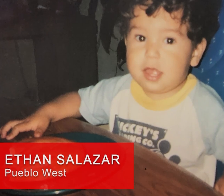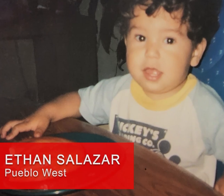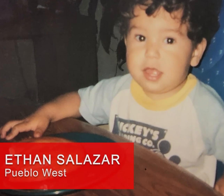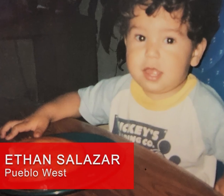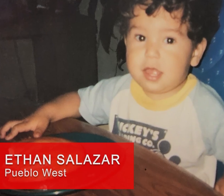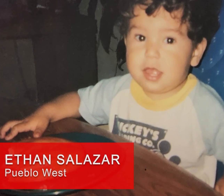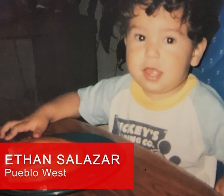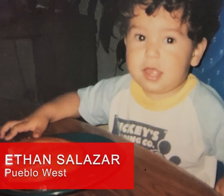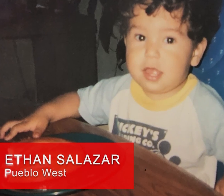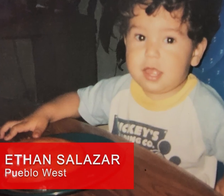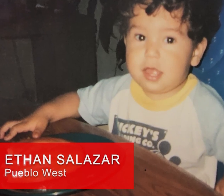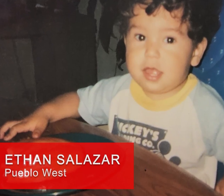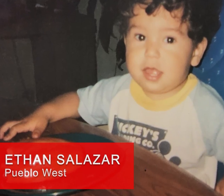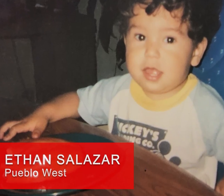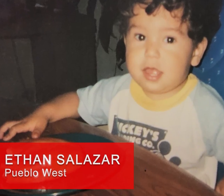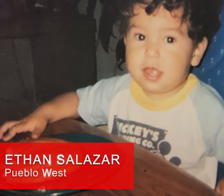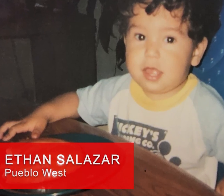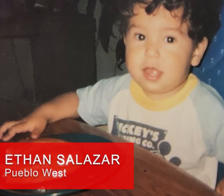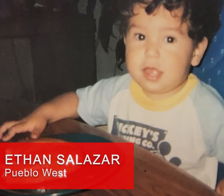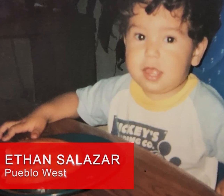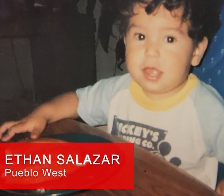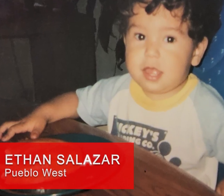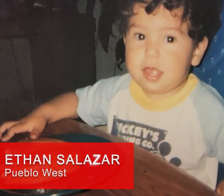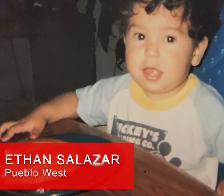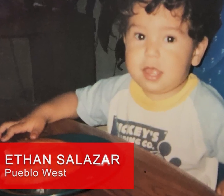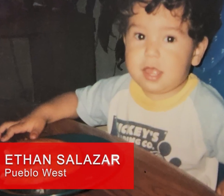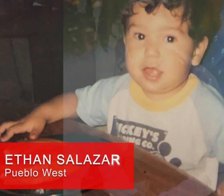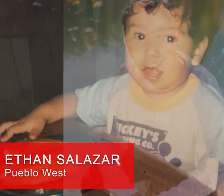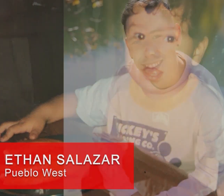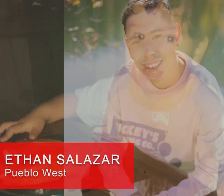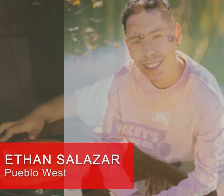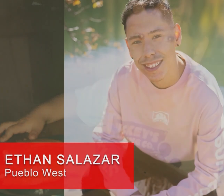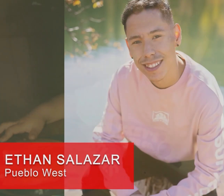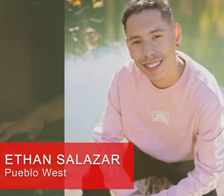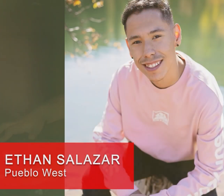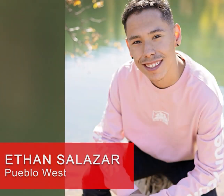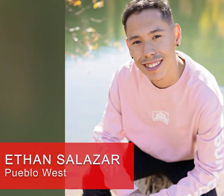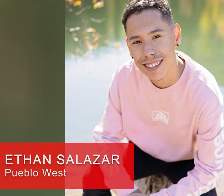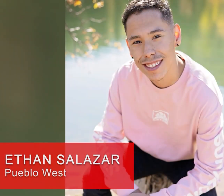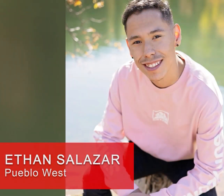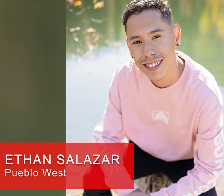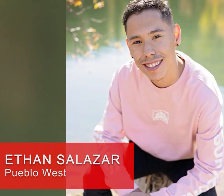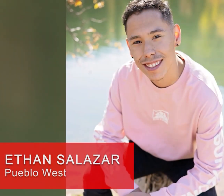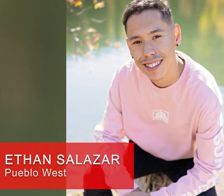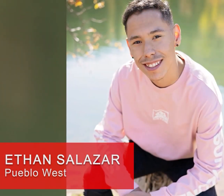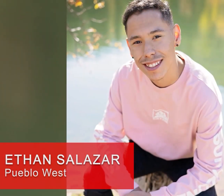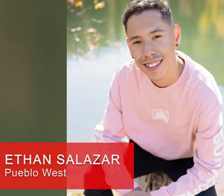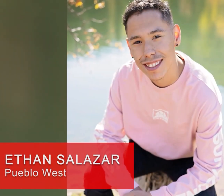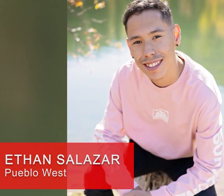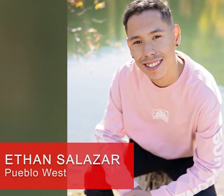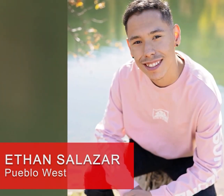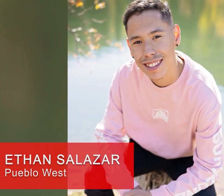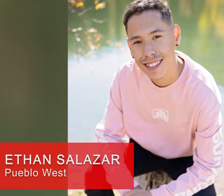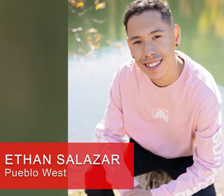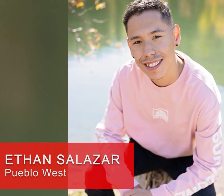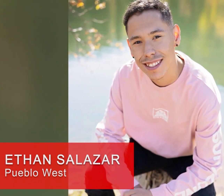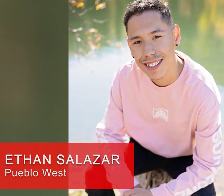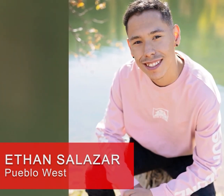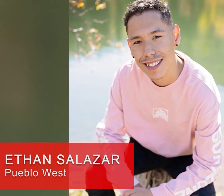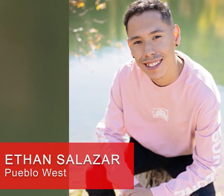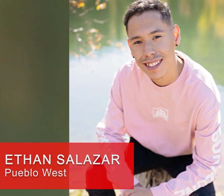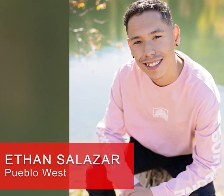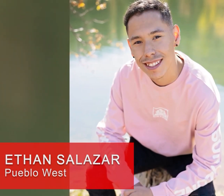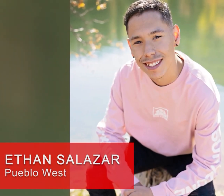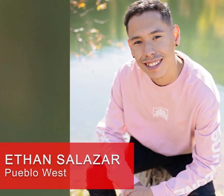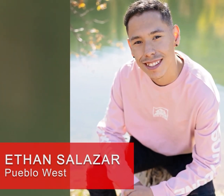Ethan Salazar, Pueblo West. Another picture of Ethan with curly hair smiling at the camera sitting at the table. Fades into a current picture of Ethan in of a